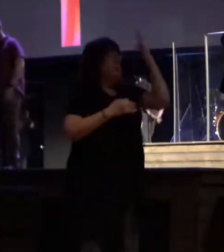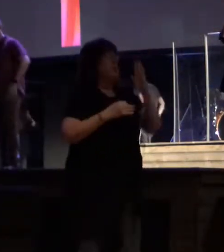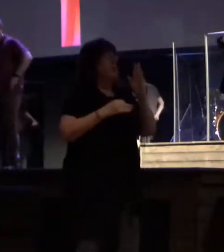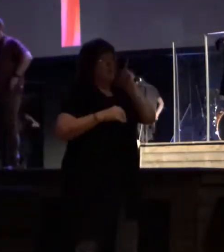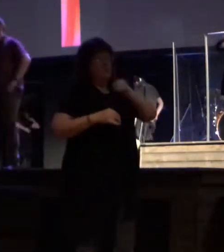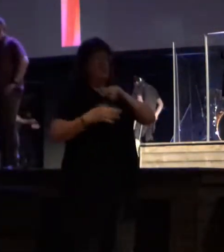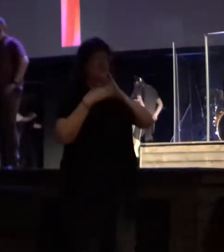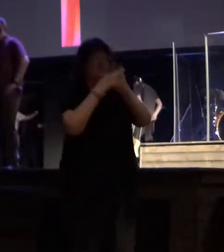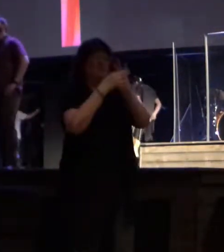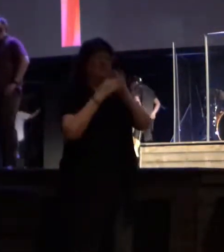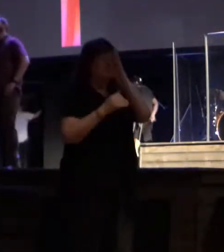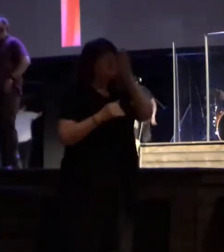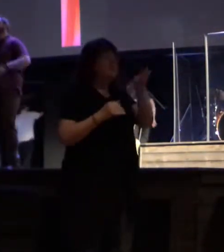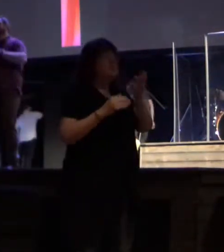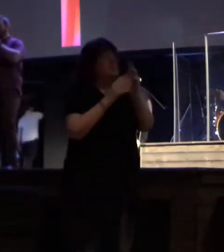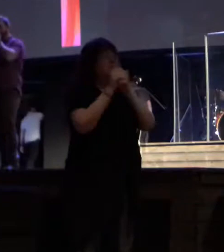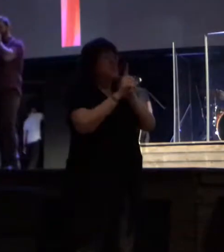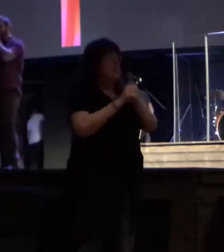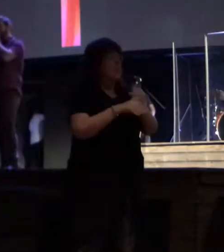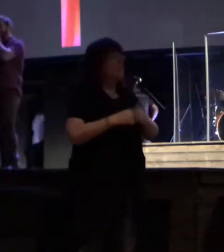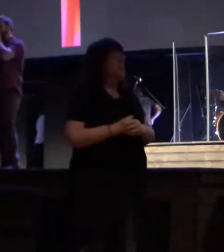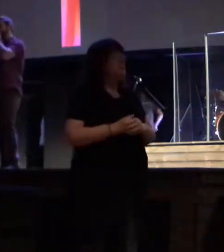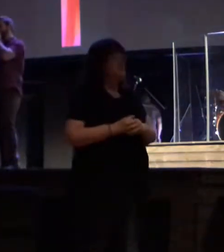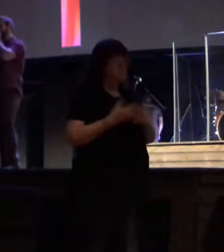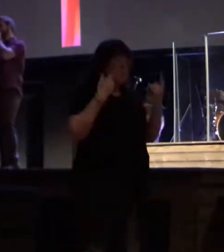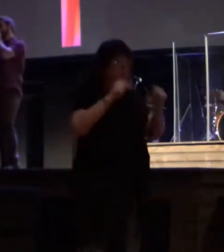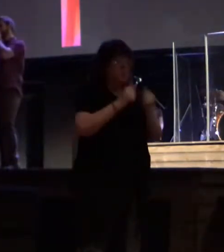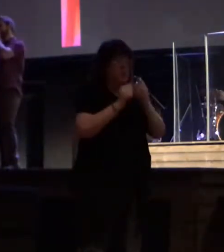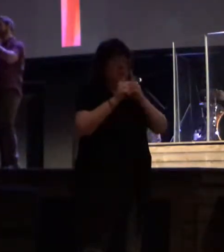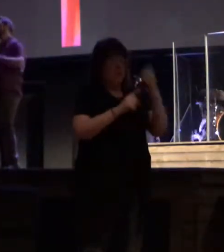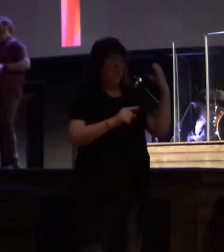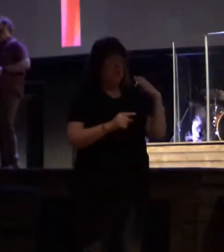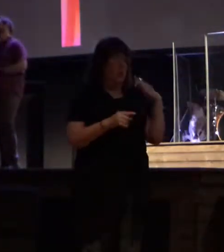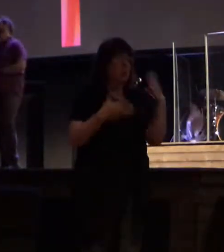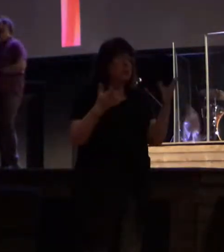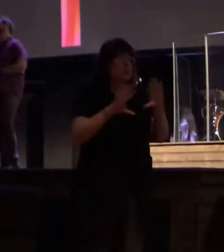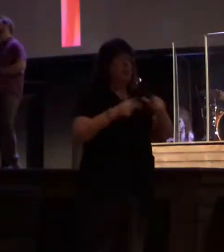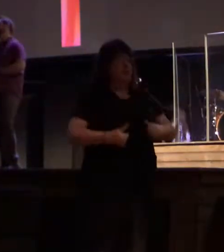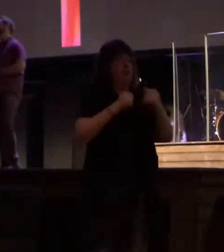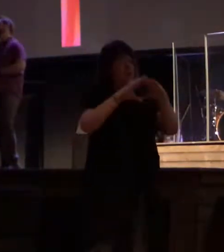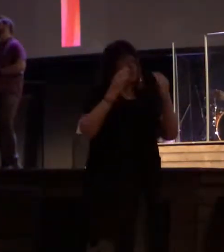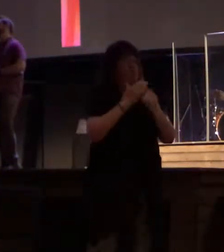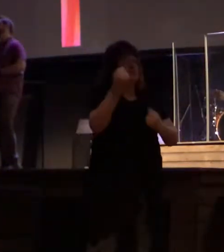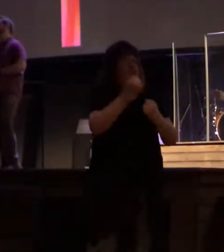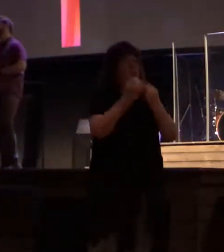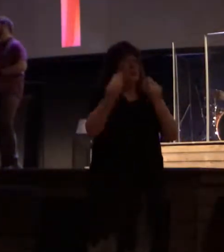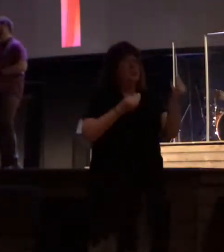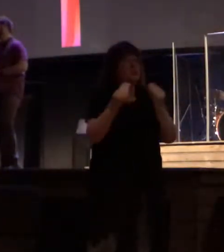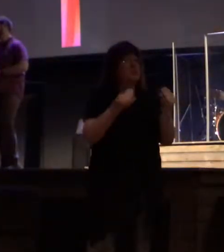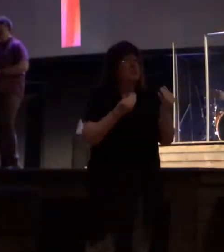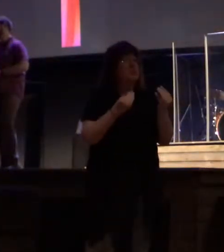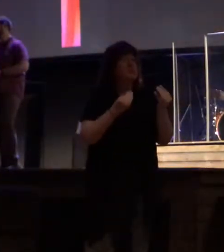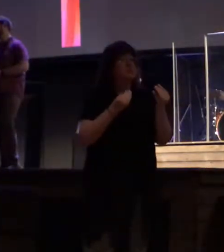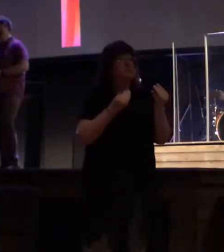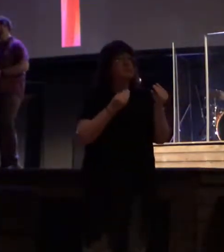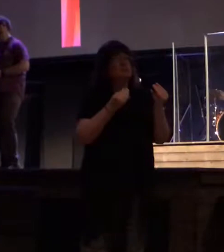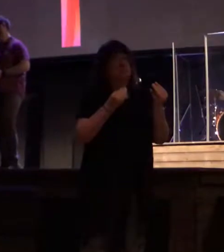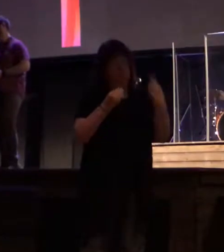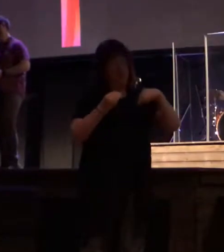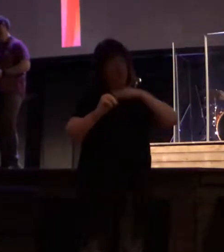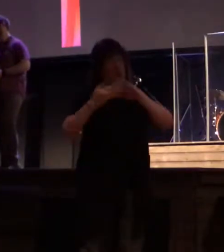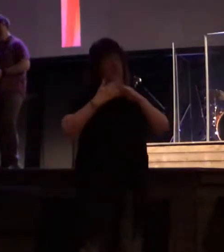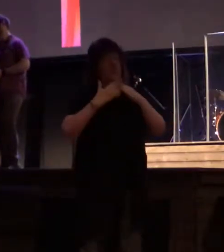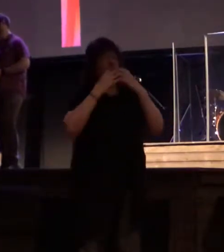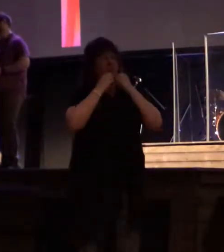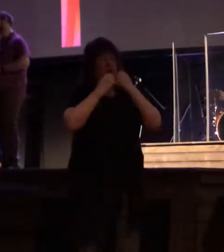through personal, relational, and intentional discipleship. This happens through discipleship coaching, life groups, and support ministry. We are a